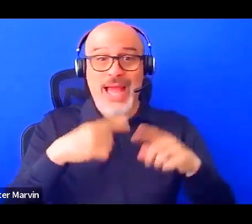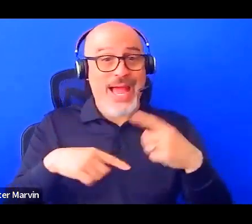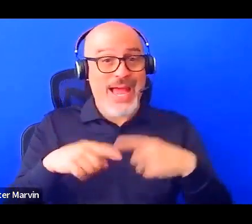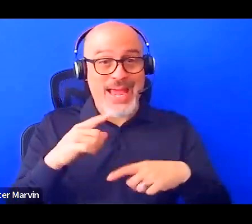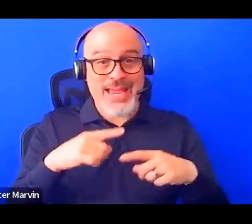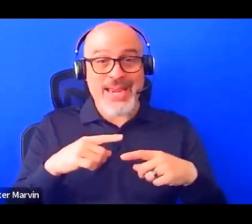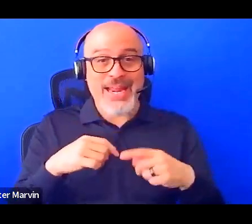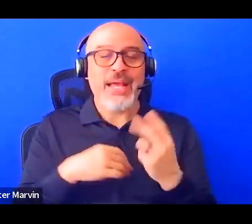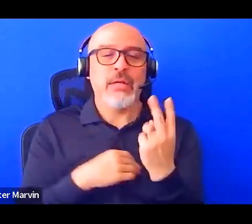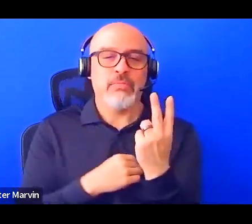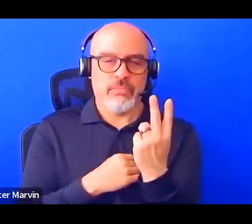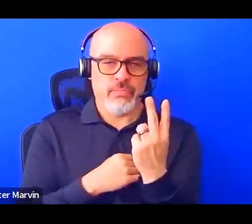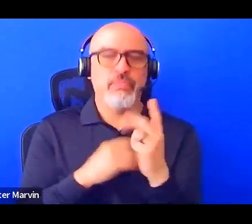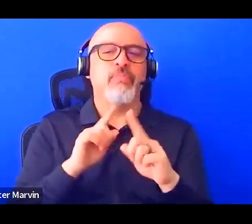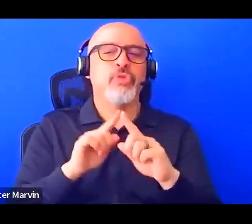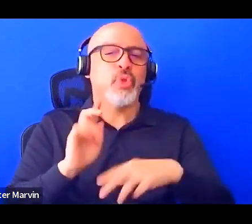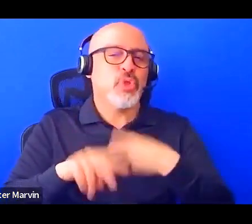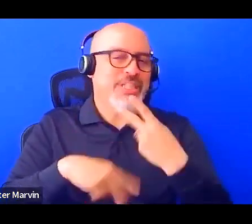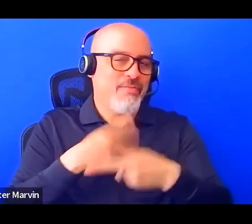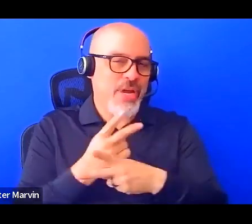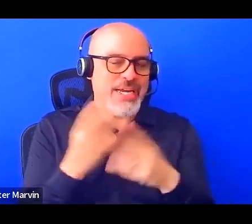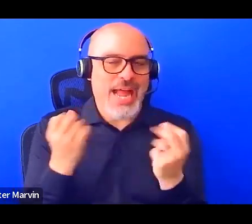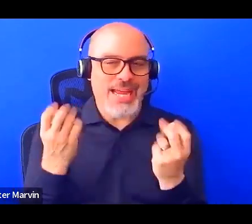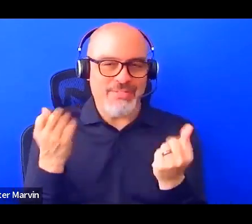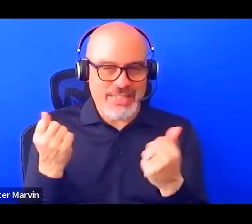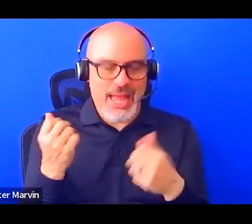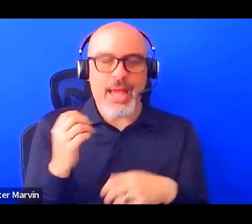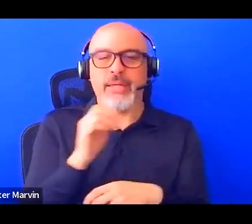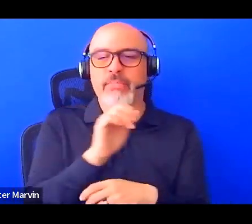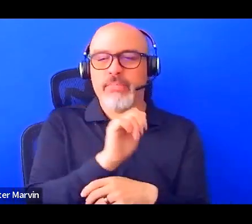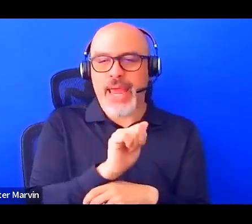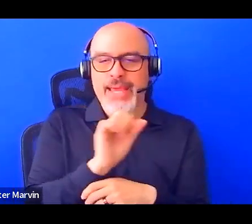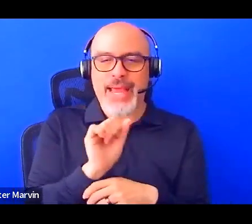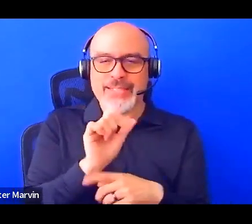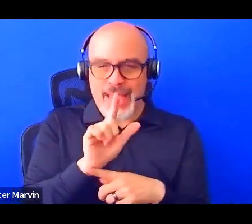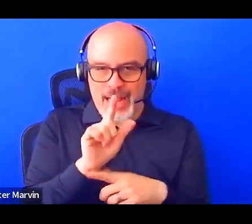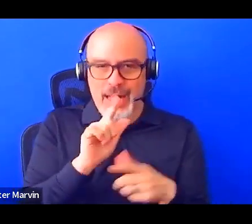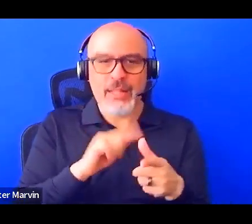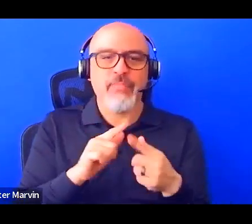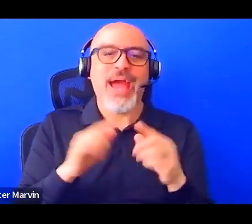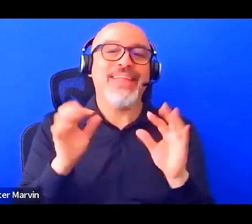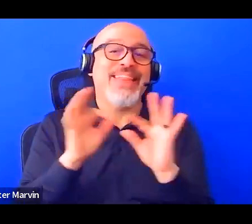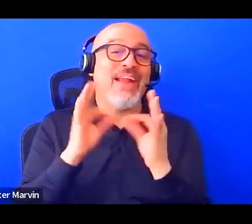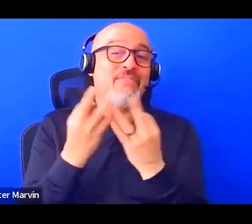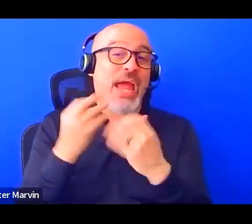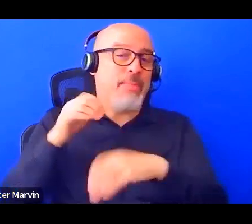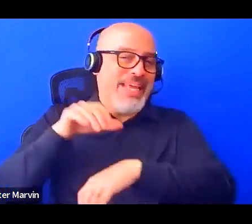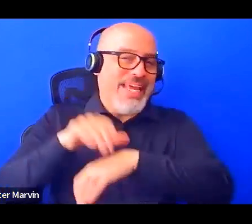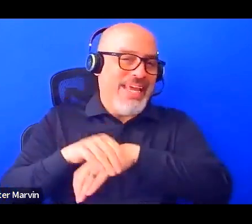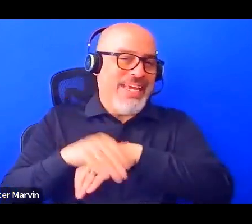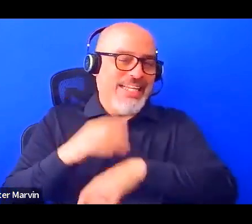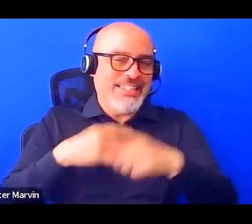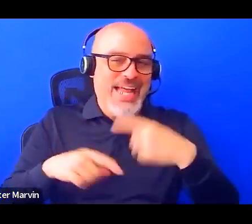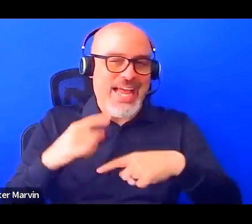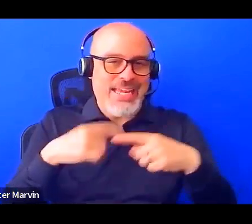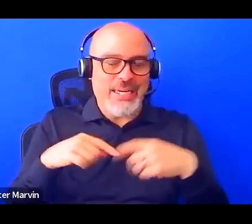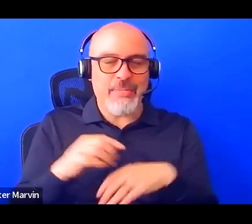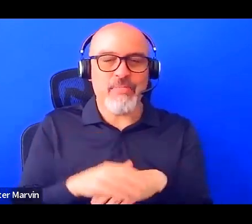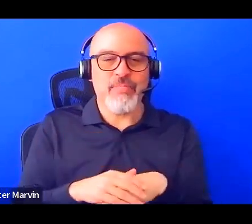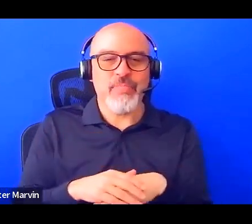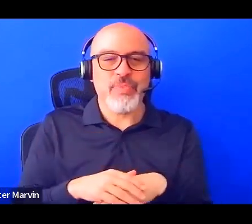are two different types of sign languages. There's the American Sign Language, and then there's the Family English Sign Language. Okay. That would